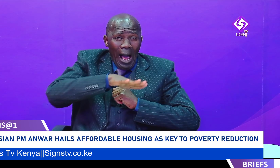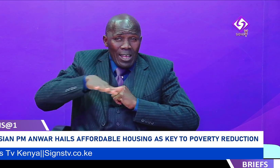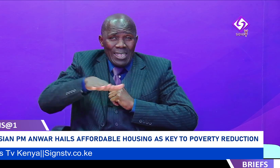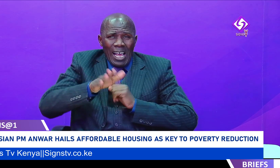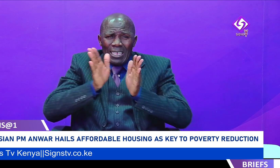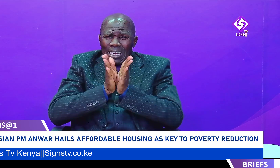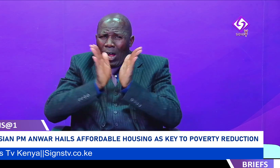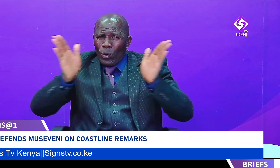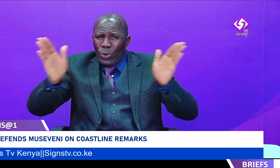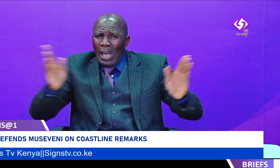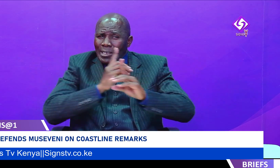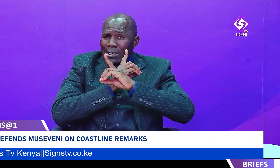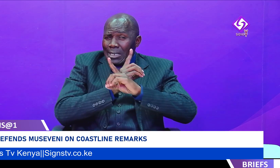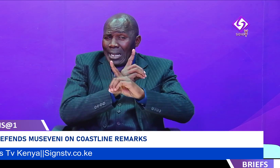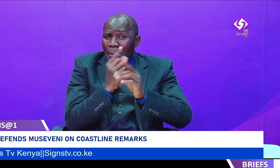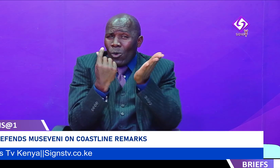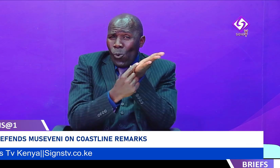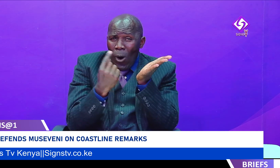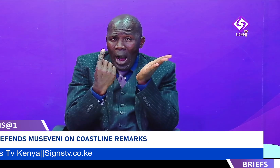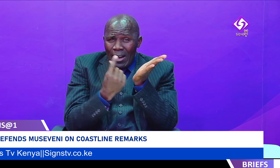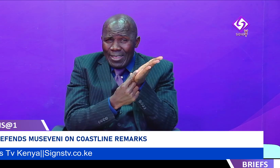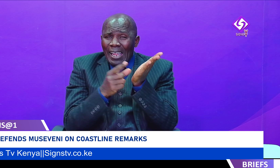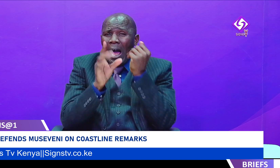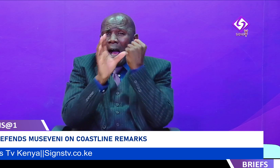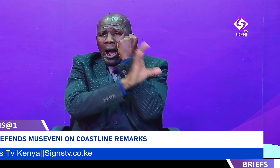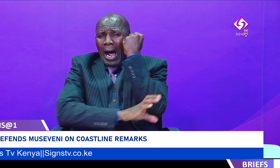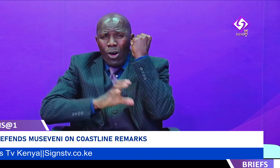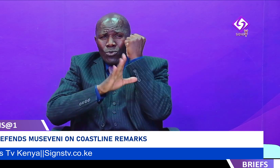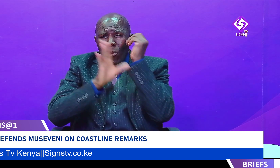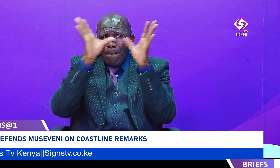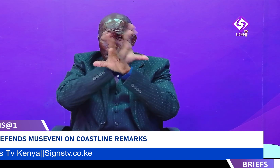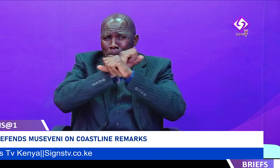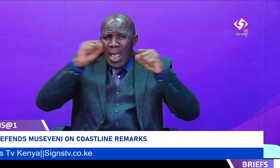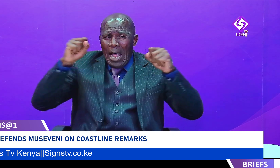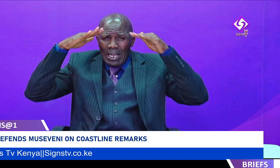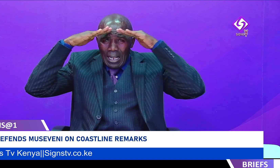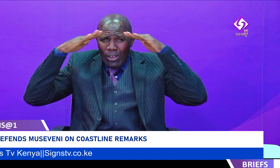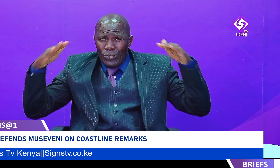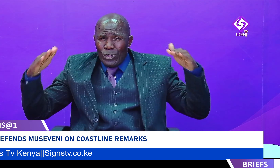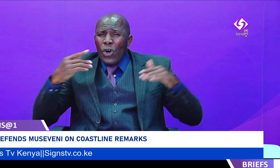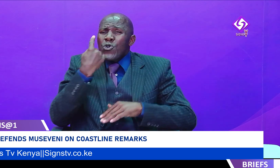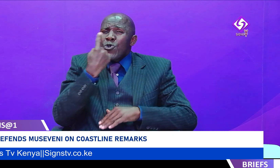President William Ruto has staged a robust public defense on his Ugandan counterpart, President Yoweri Museveni,